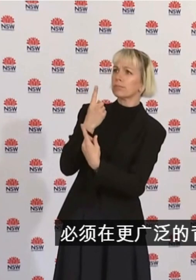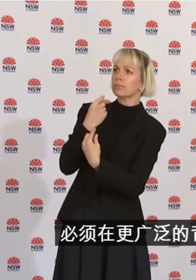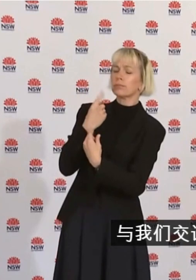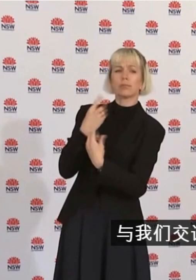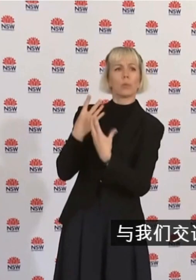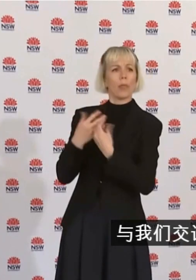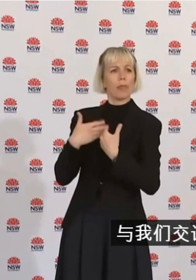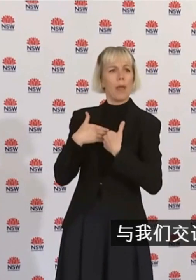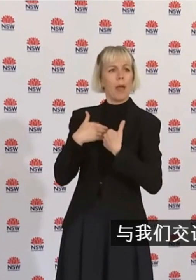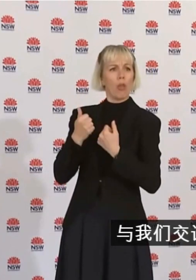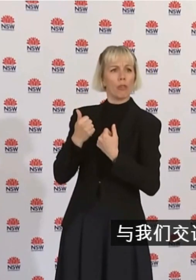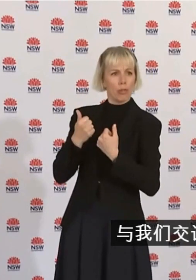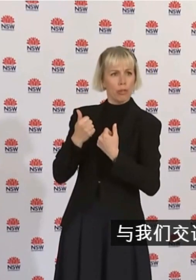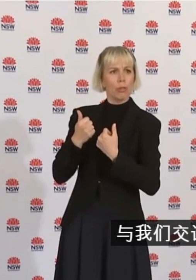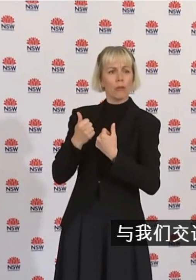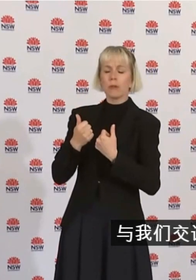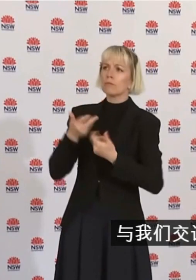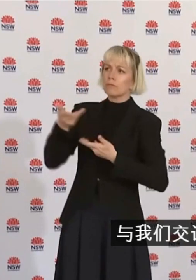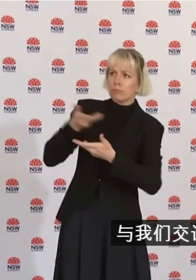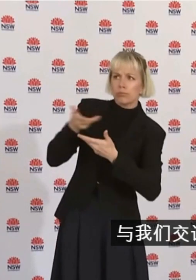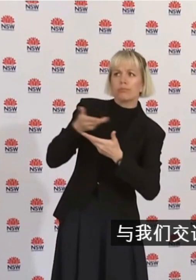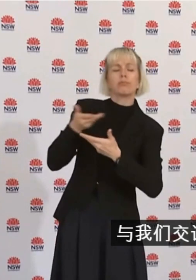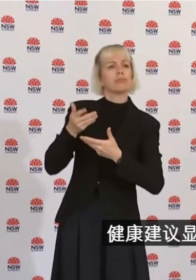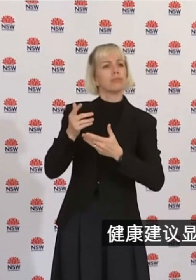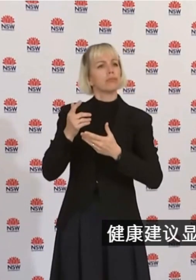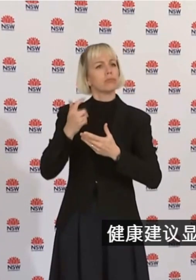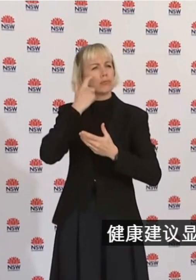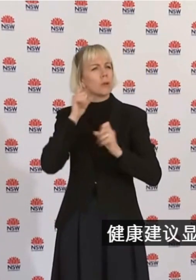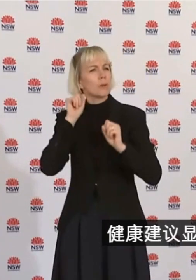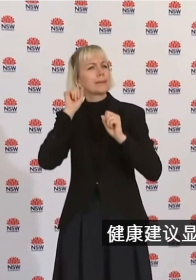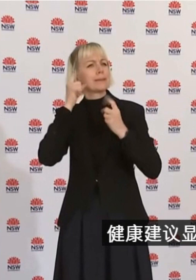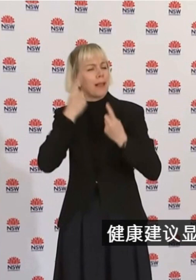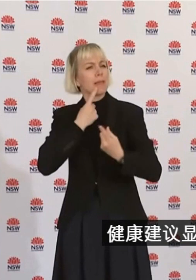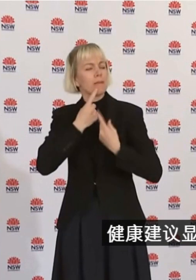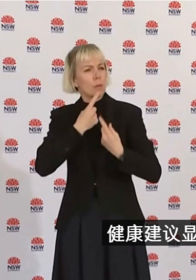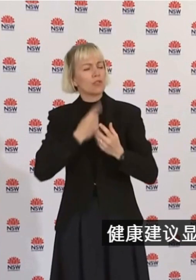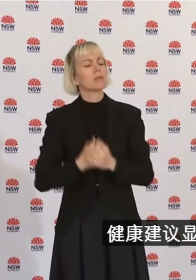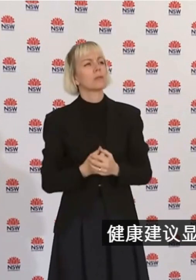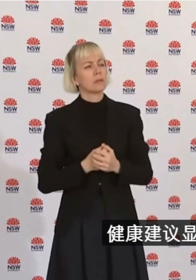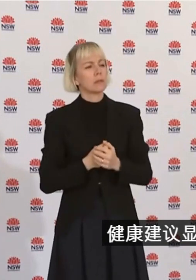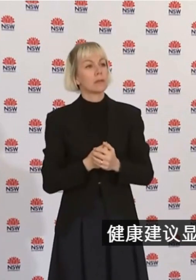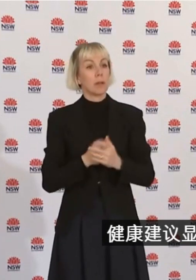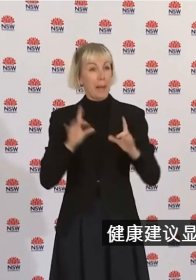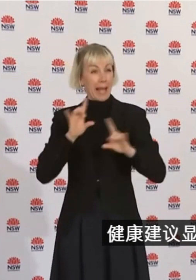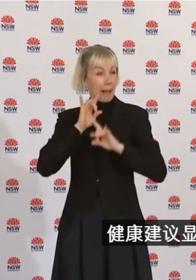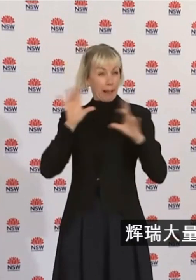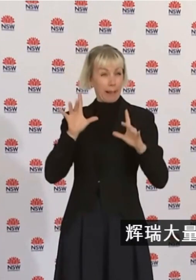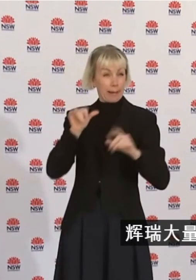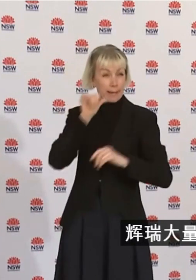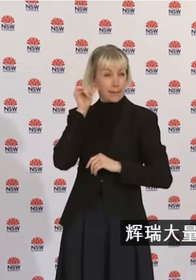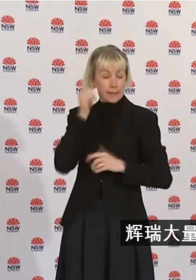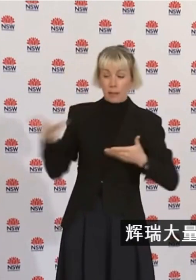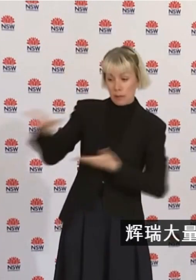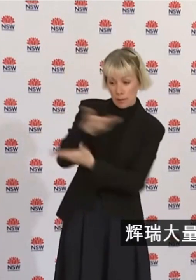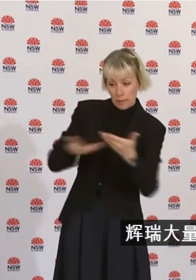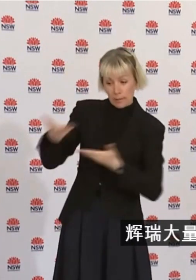what's going on with the numerous other people that we talk to. But the health advice was clearly that we needed to get